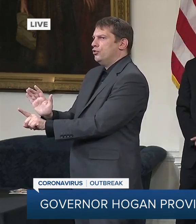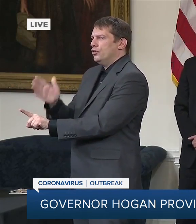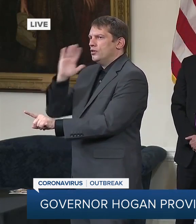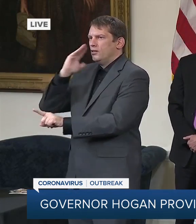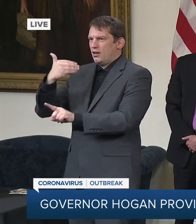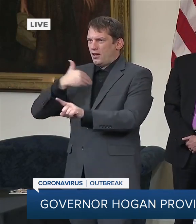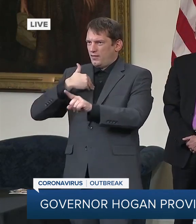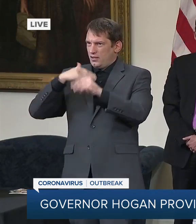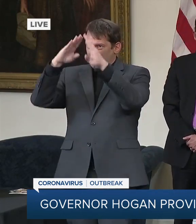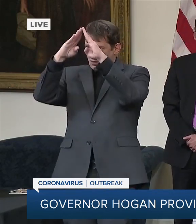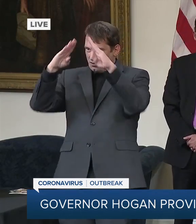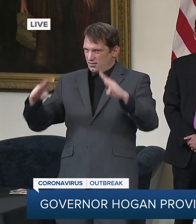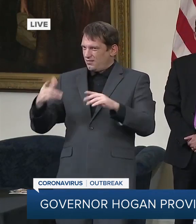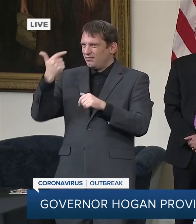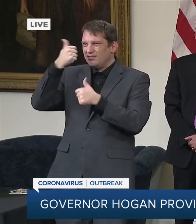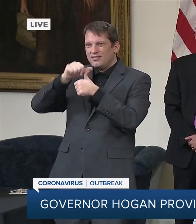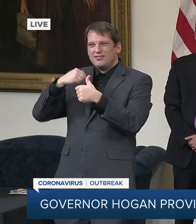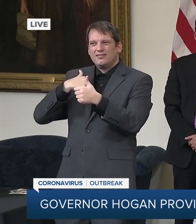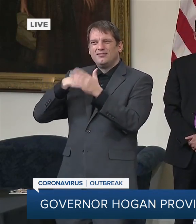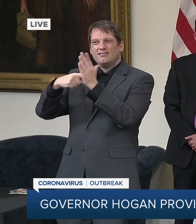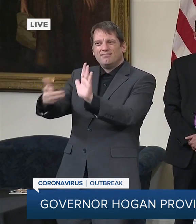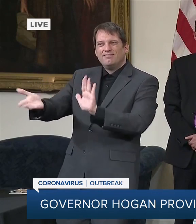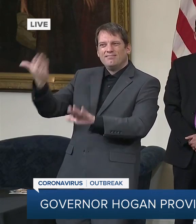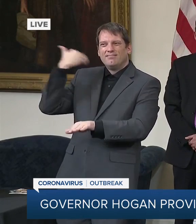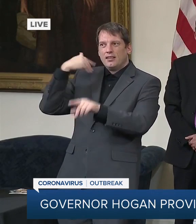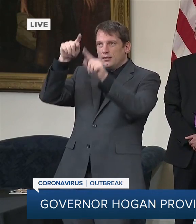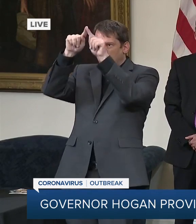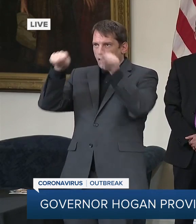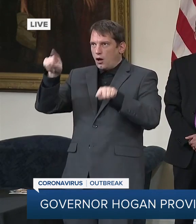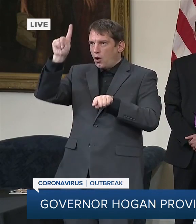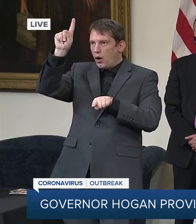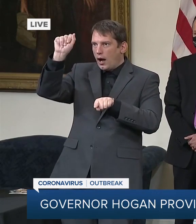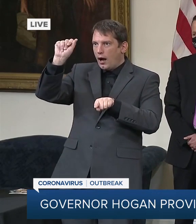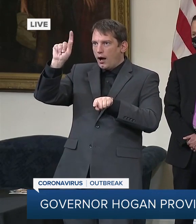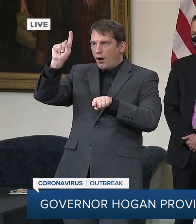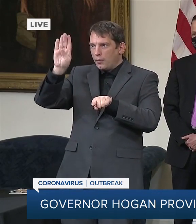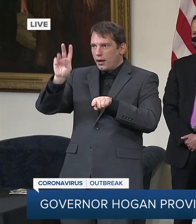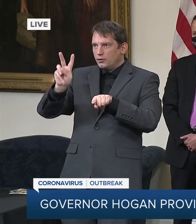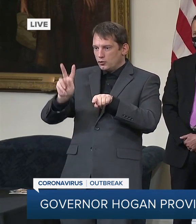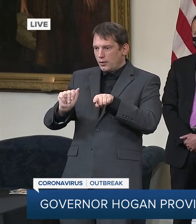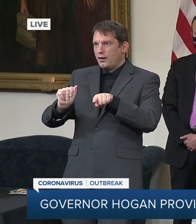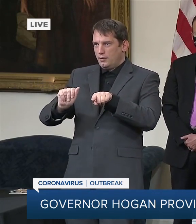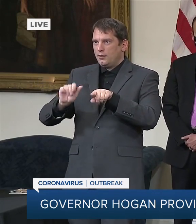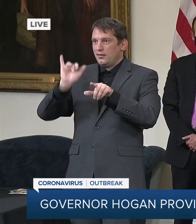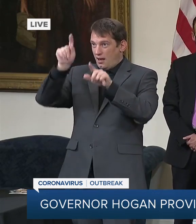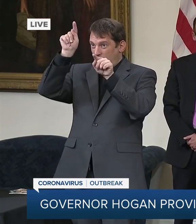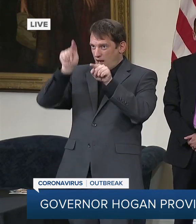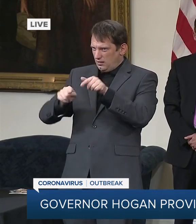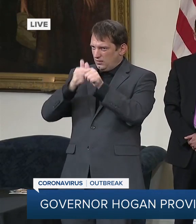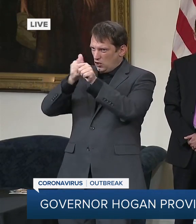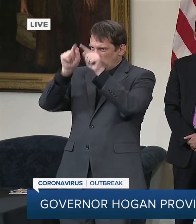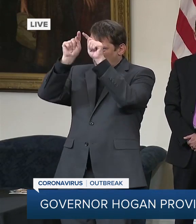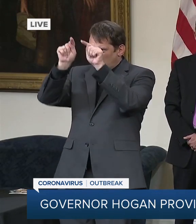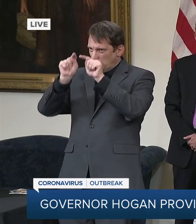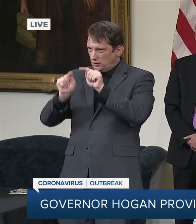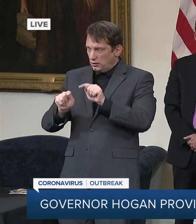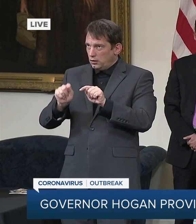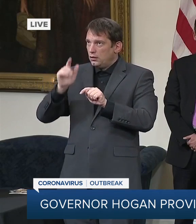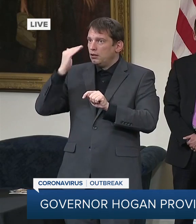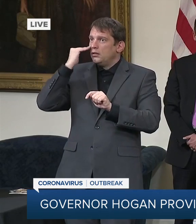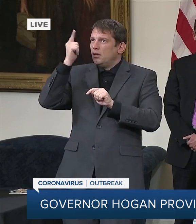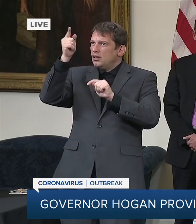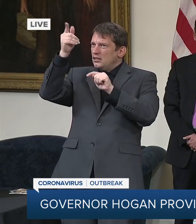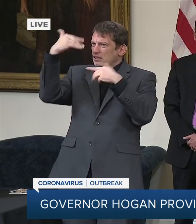assisted living are not in as a vulnerable position as they are in nursing homes, where they've got underlying health conditions, and that's